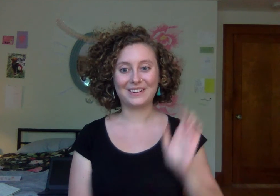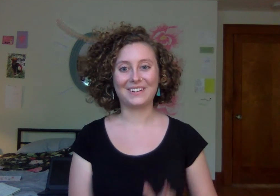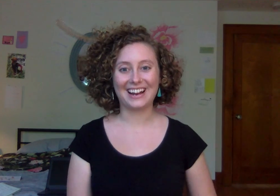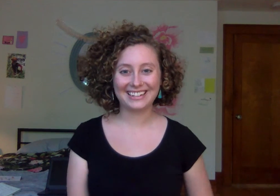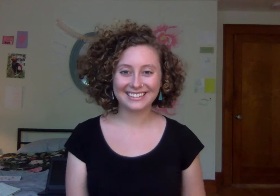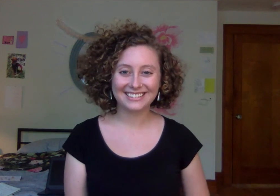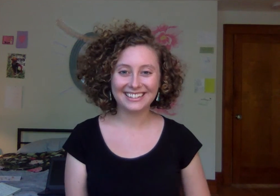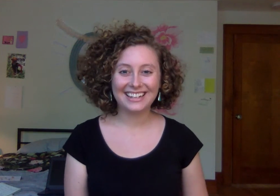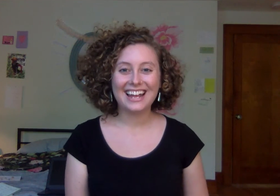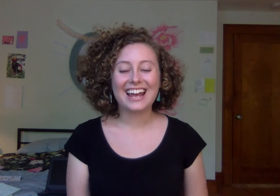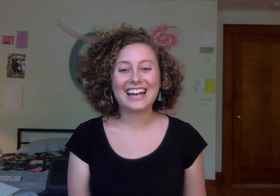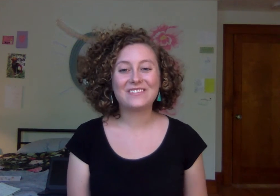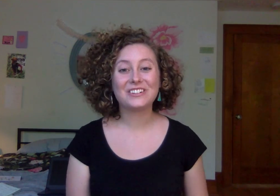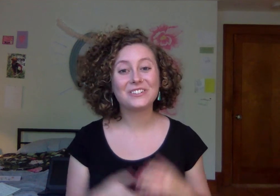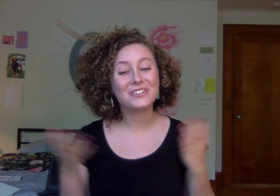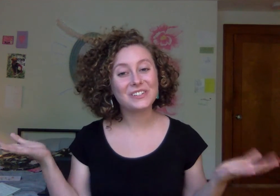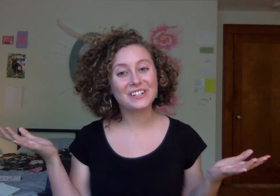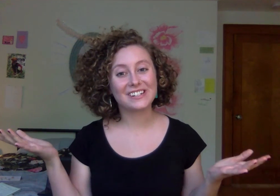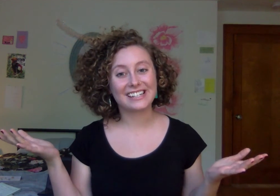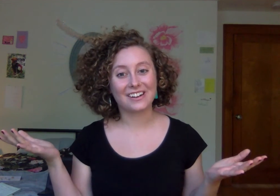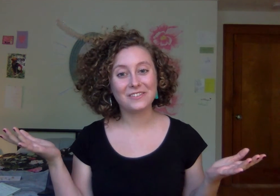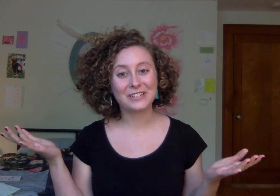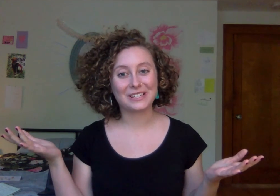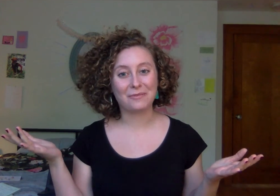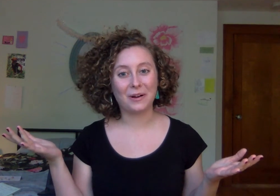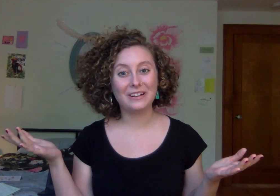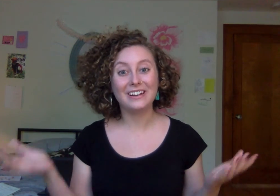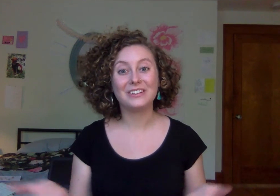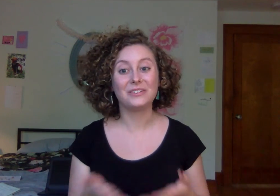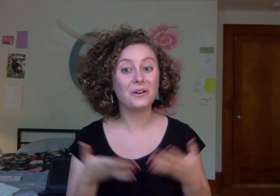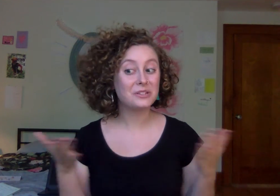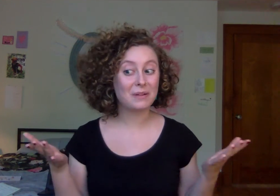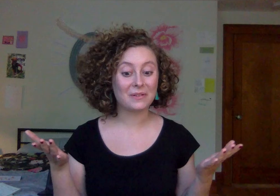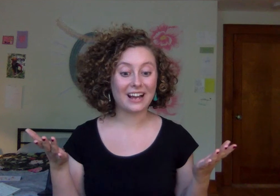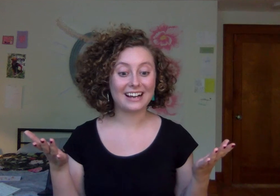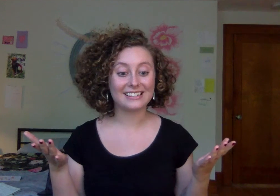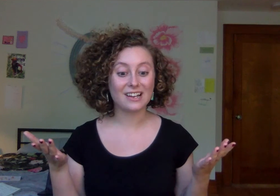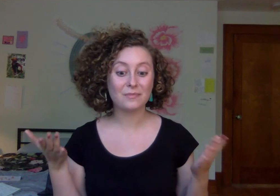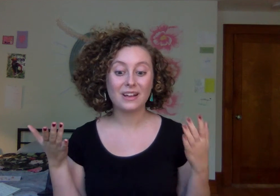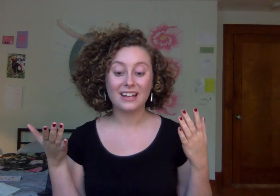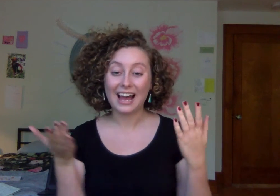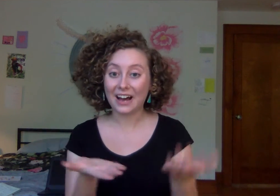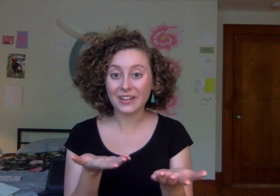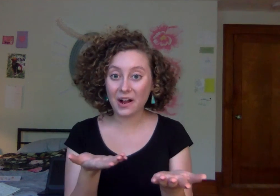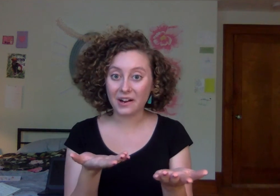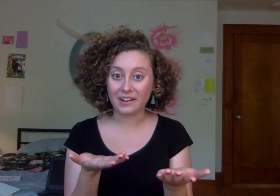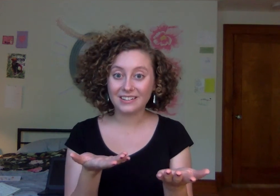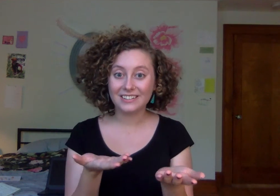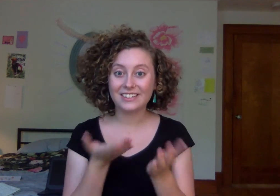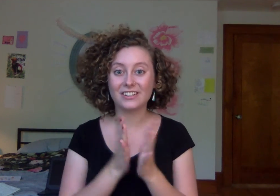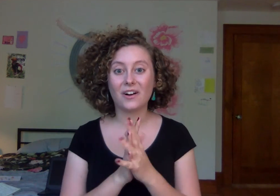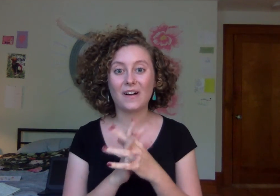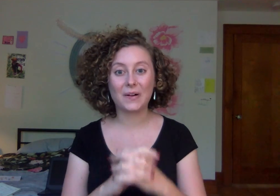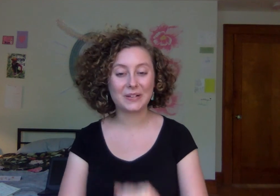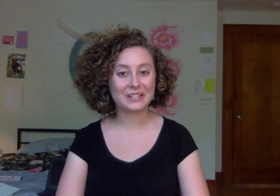All right. And when you're introducing yourself to someone, you also might want to ask them how they are. So how are we going to do